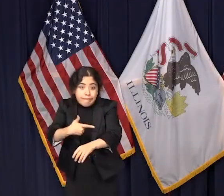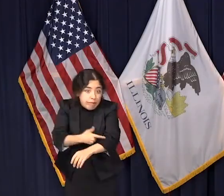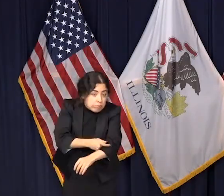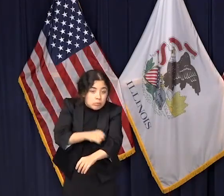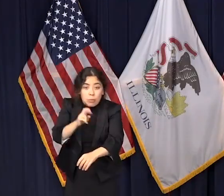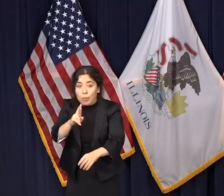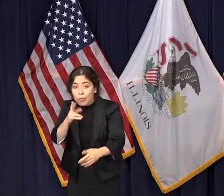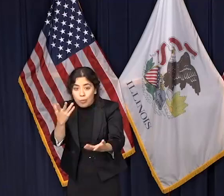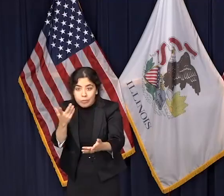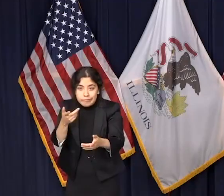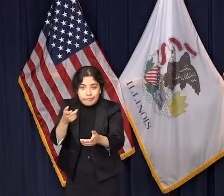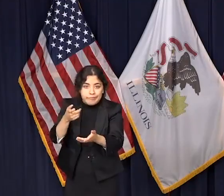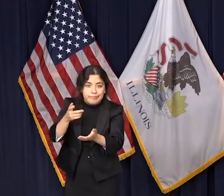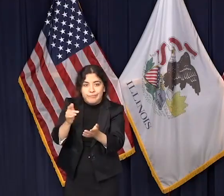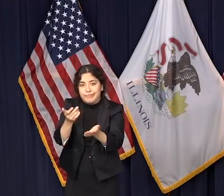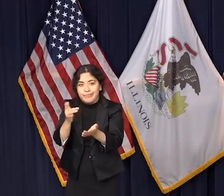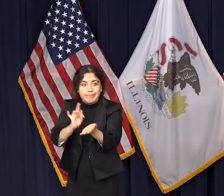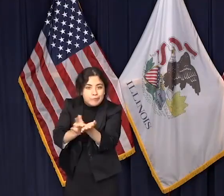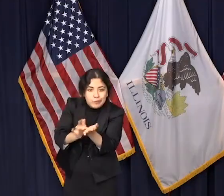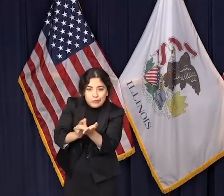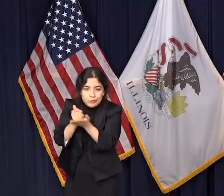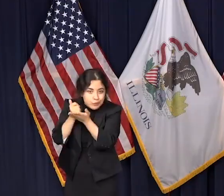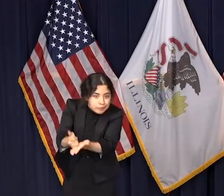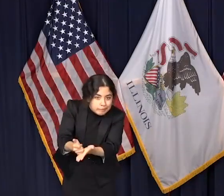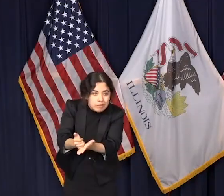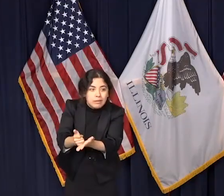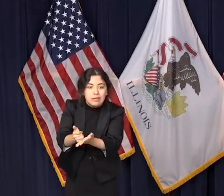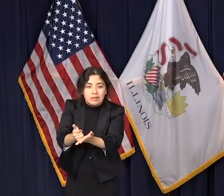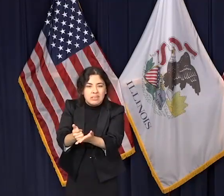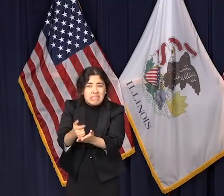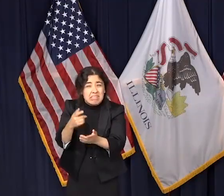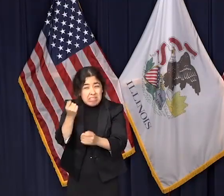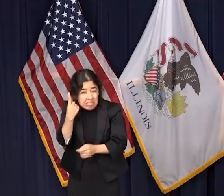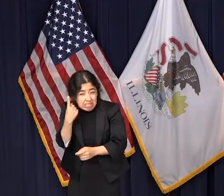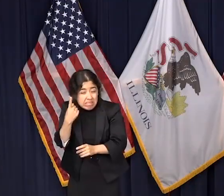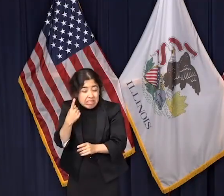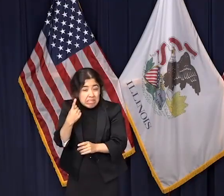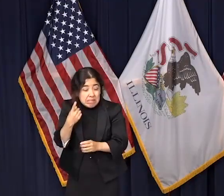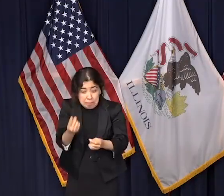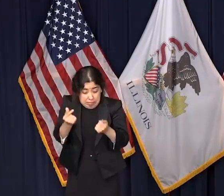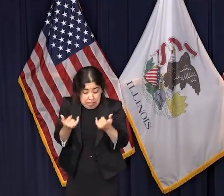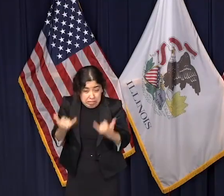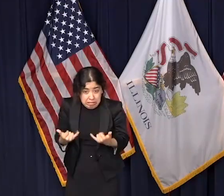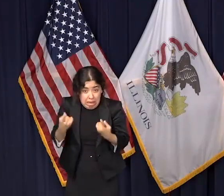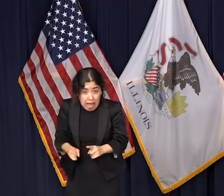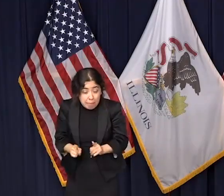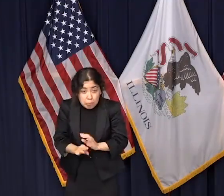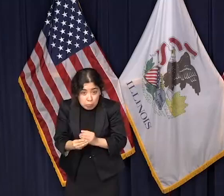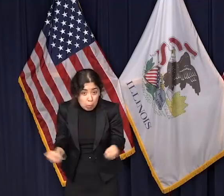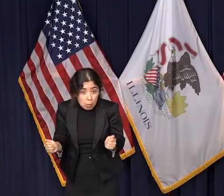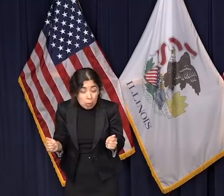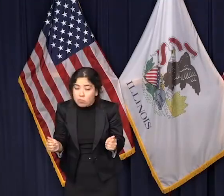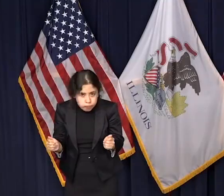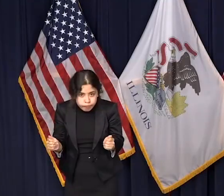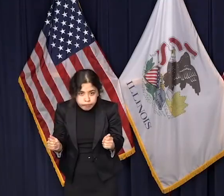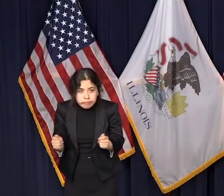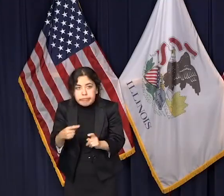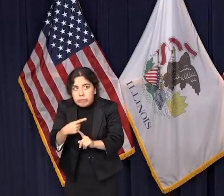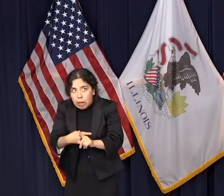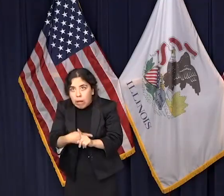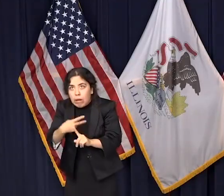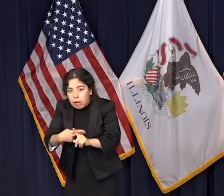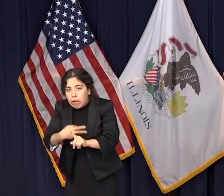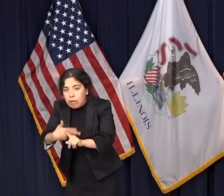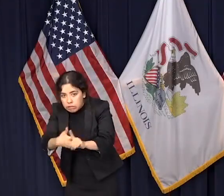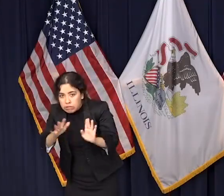though. And in those intervening months, we don't want people to get sick and die. And we want to make sure we keep Illinoisans safe. People can do it for